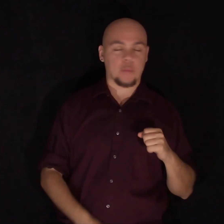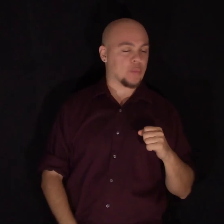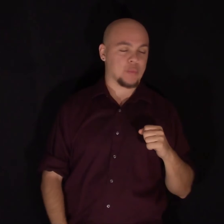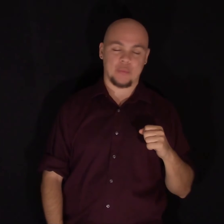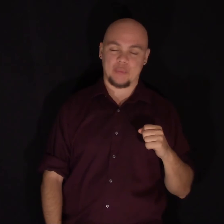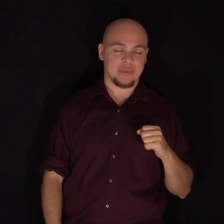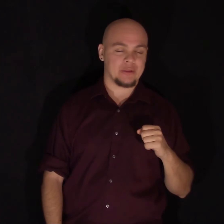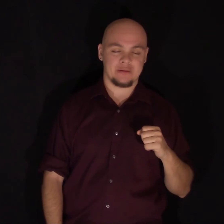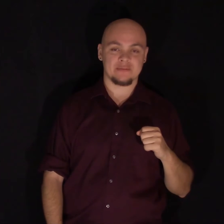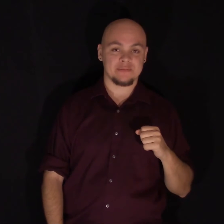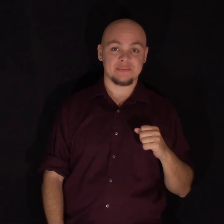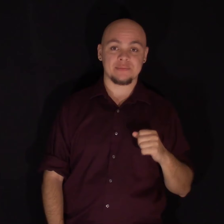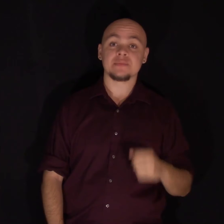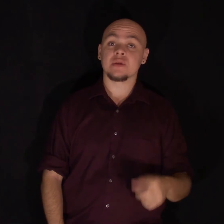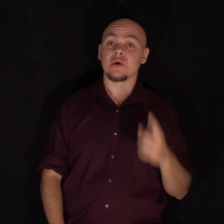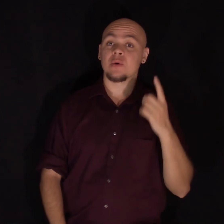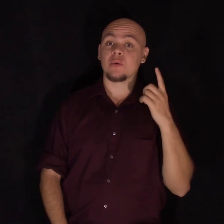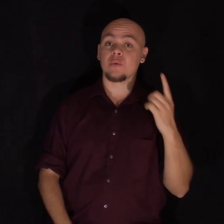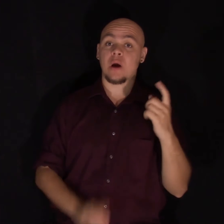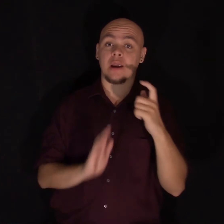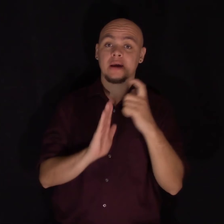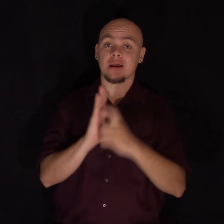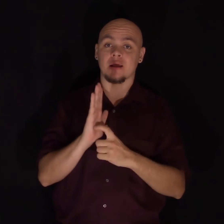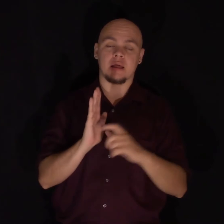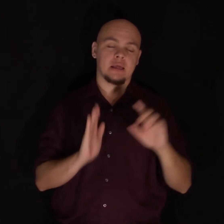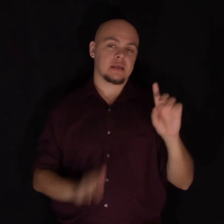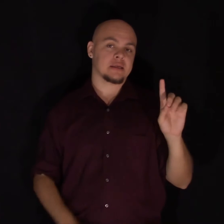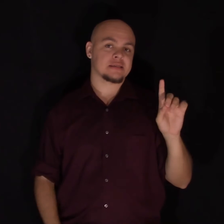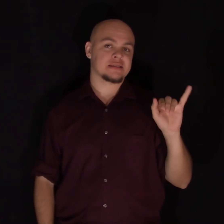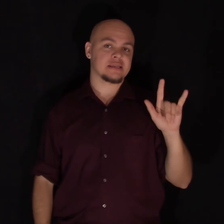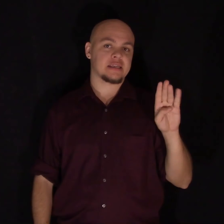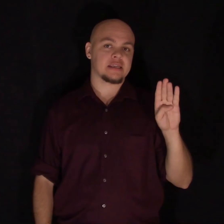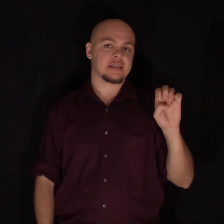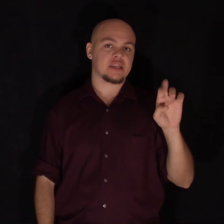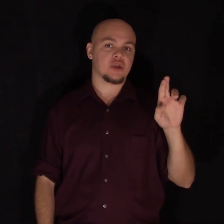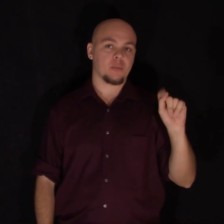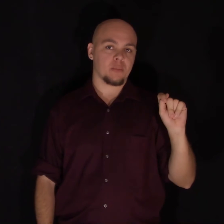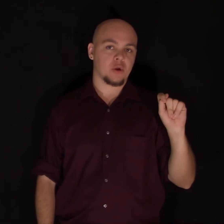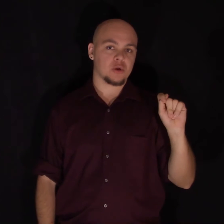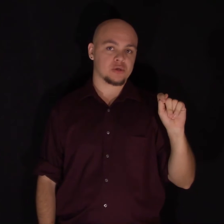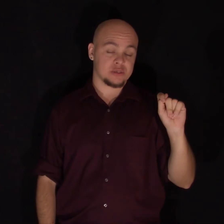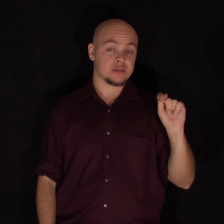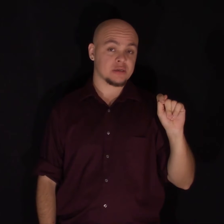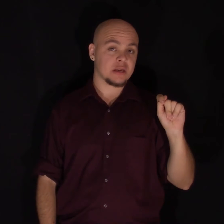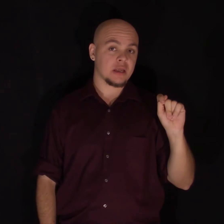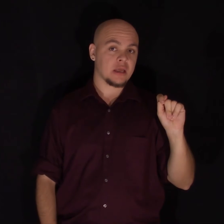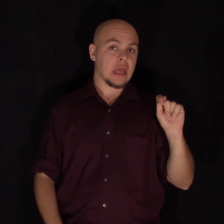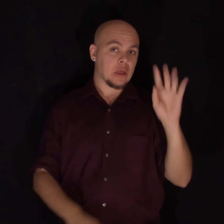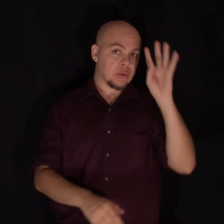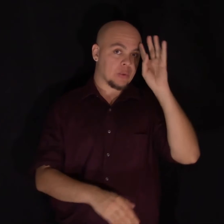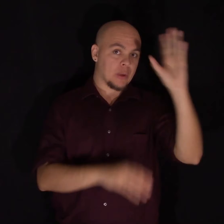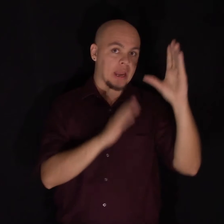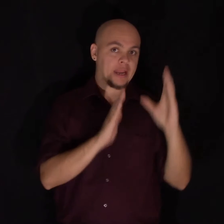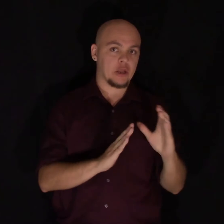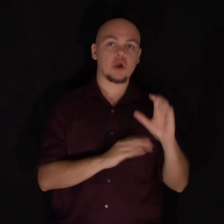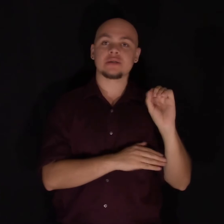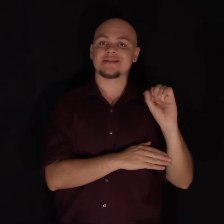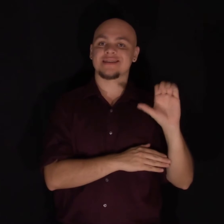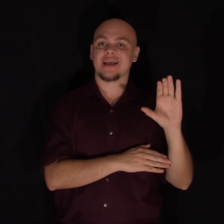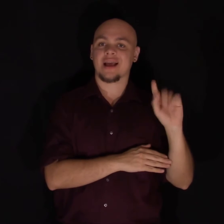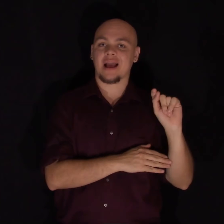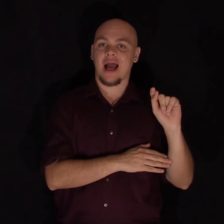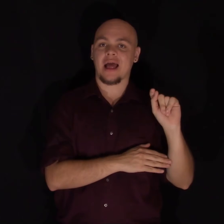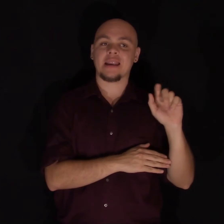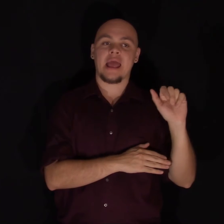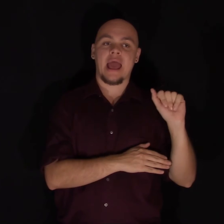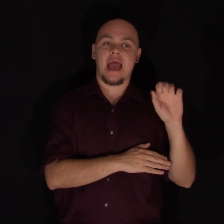One of my favorite columns is a piece by Dilbert creator Scott Adams. He wrote a piece in the Wall Street Journal a few years ago about how he failed his way to success, and